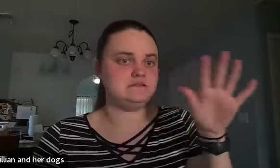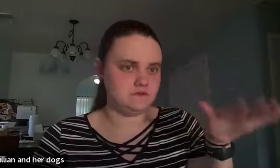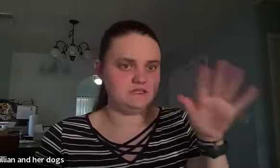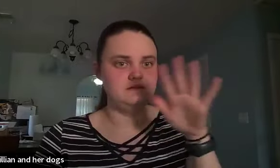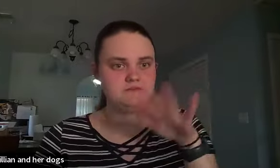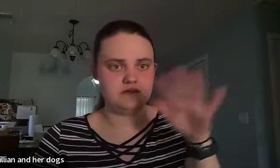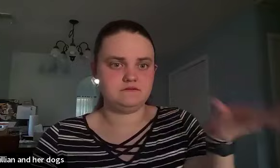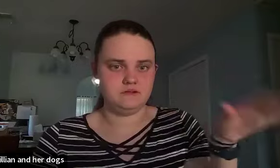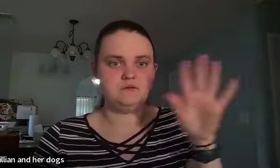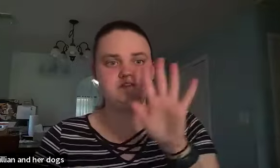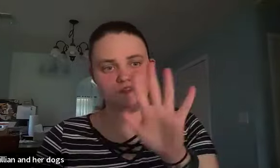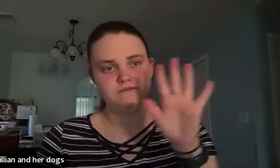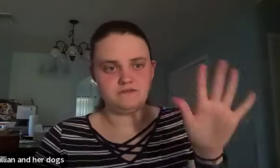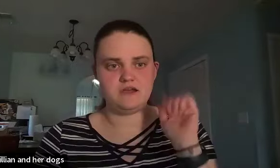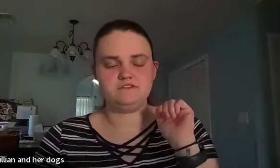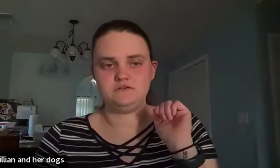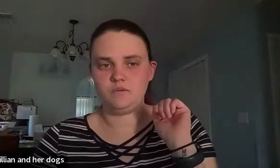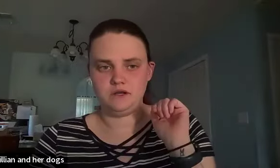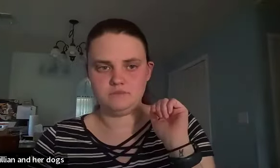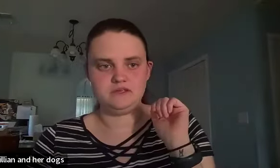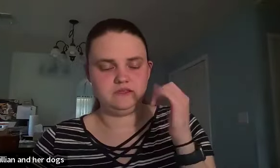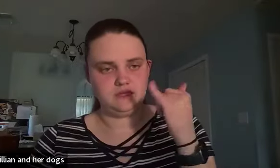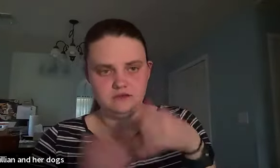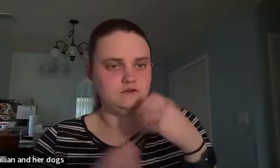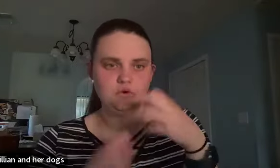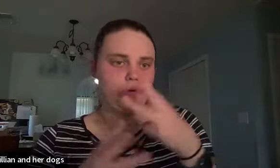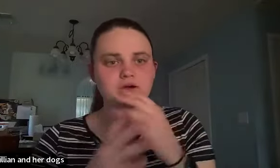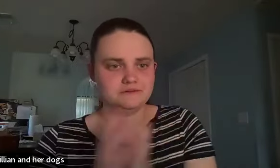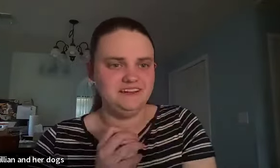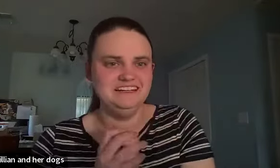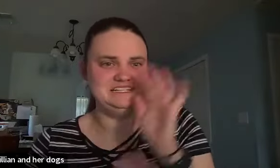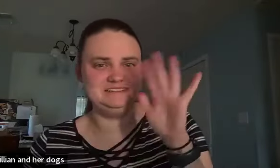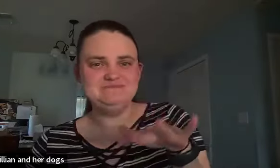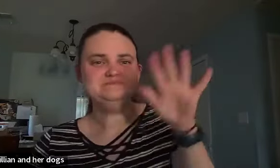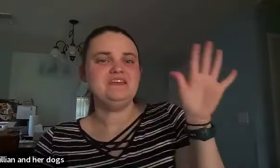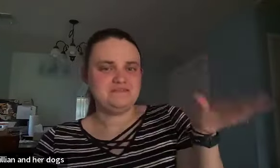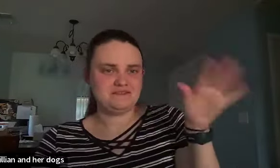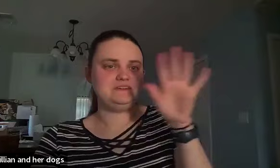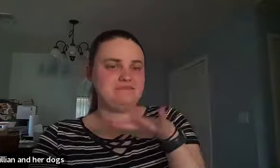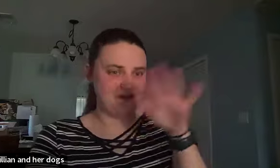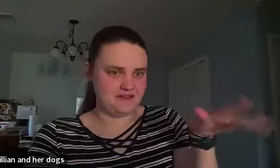this, 55. But if you did 5, 5 too, that would not be the end of the